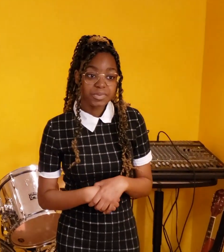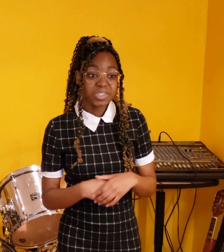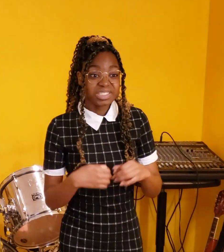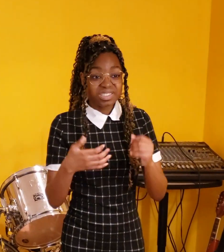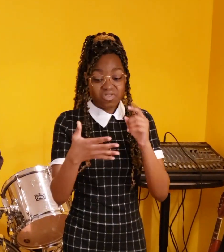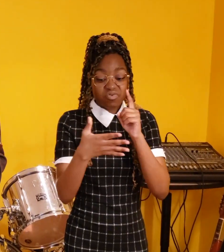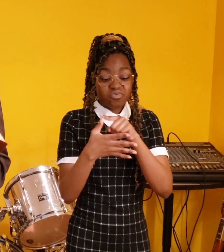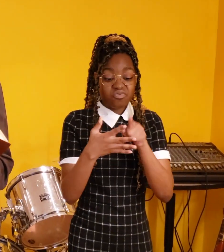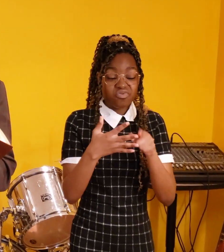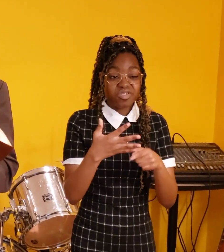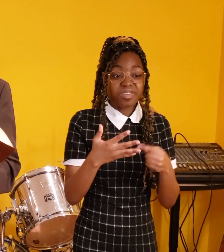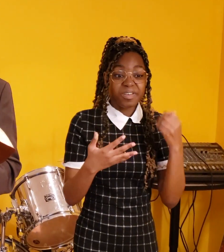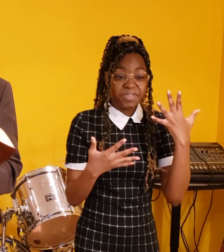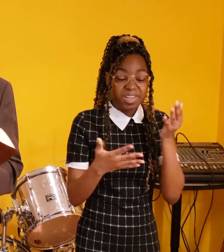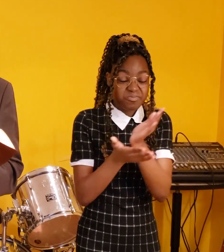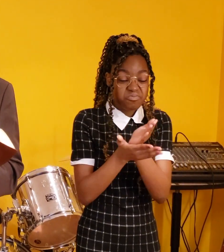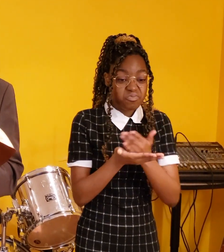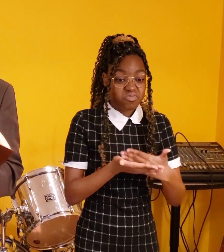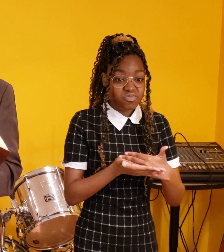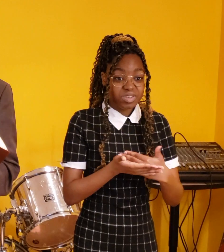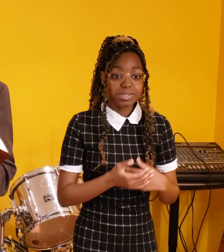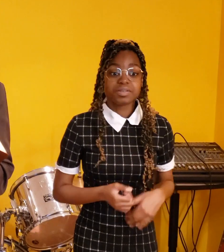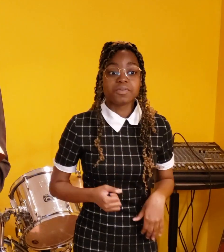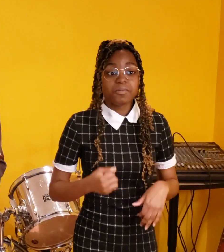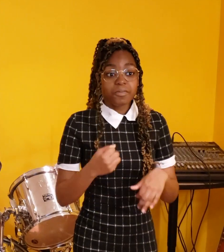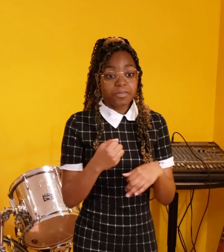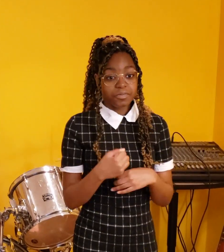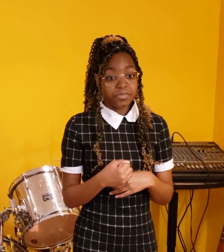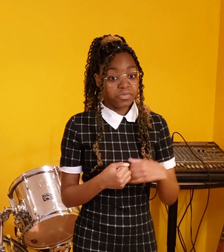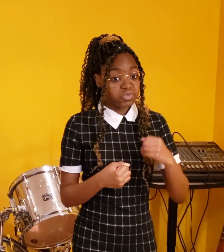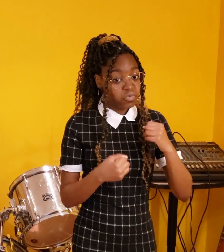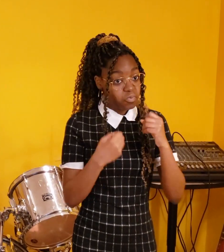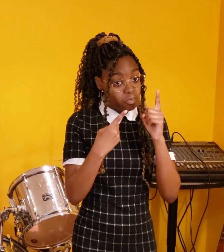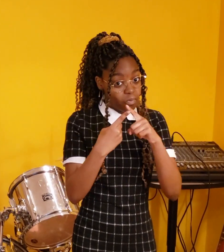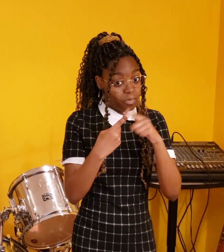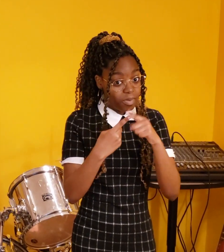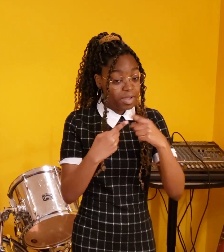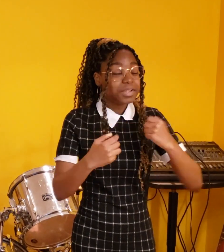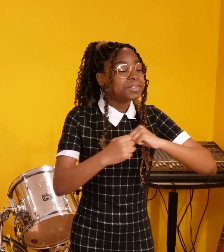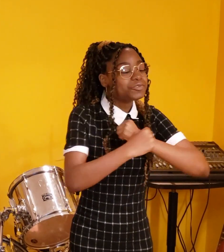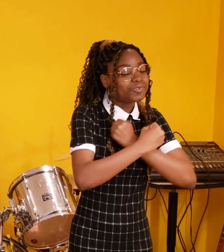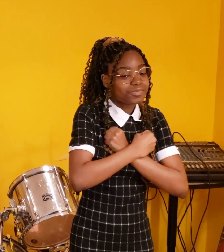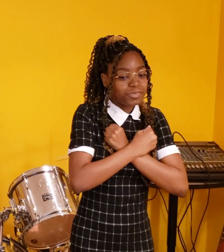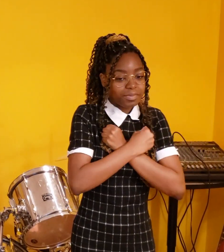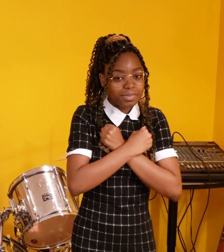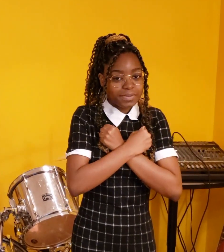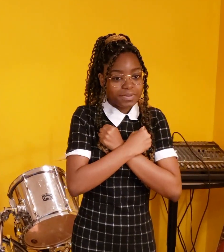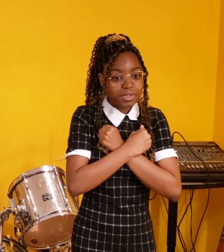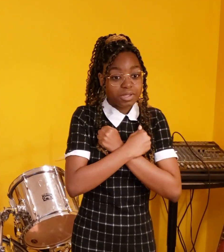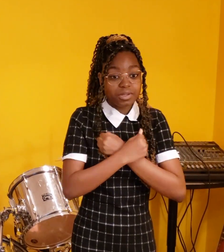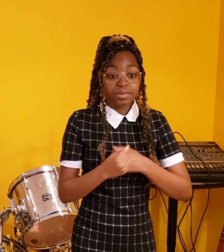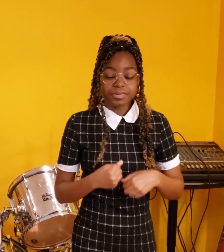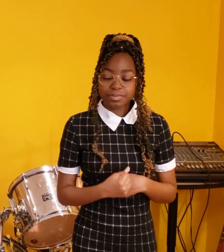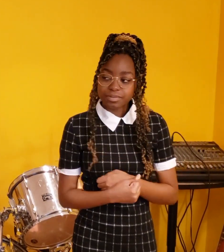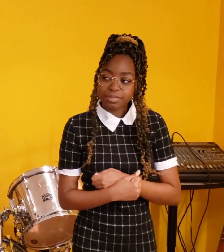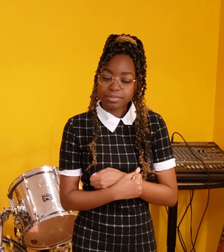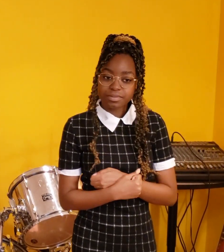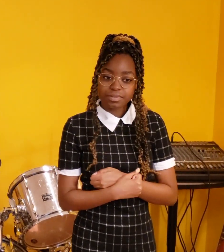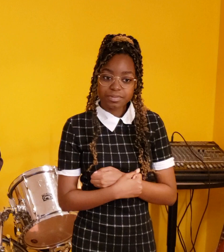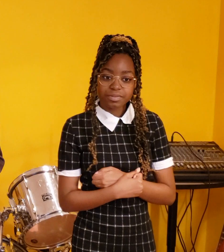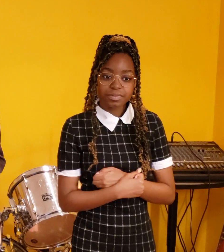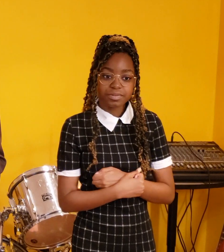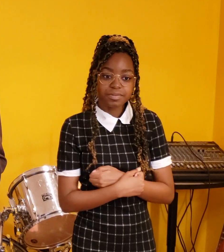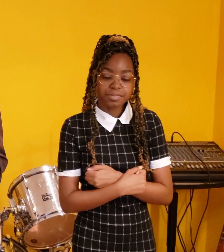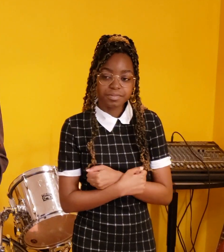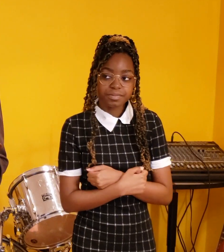are gonna use. So let me go over it again. Charity, you know, the love of God, which we saw on Mother's Day, 1 Corinthians